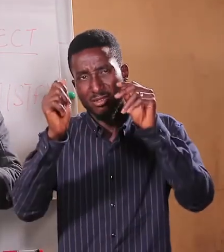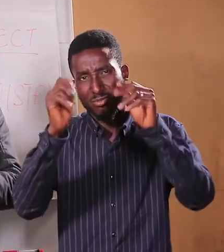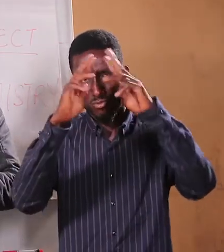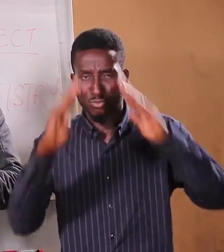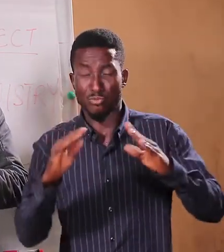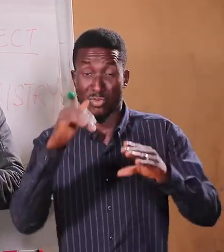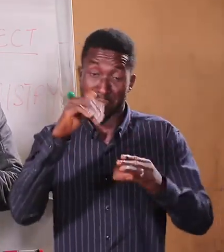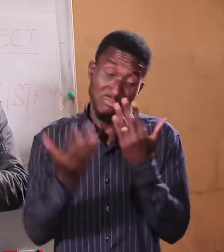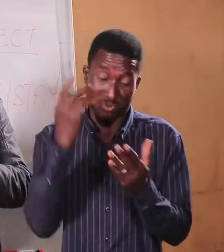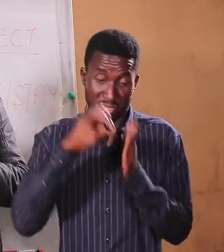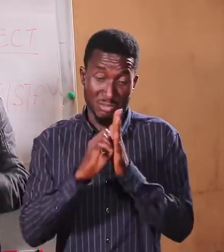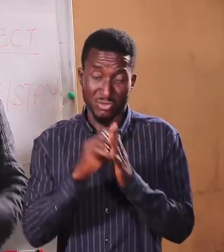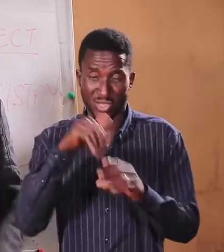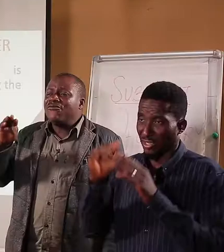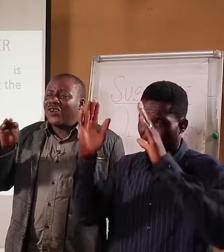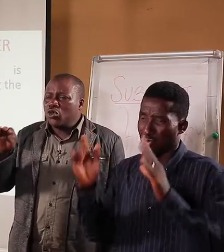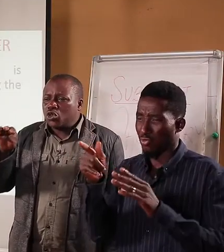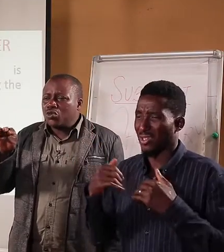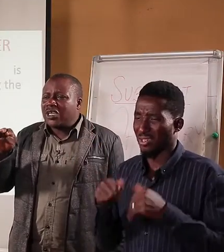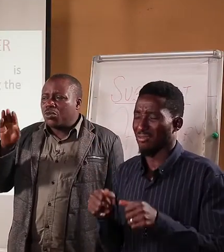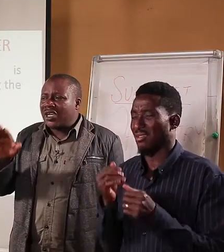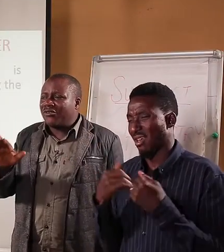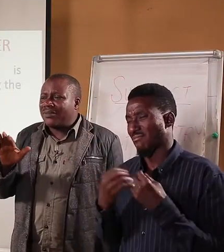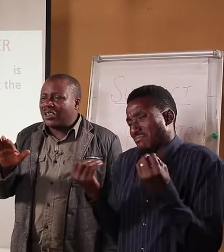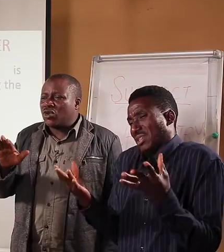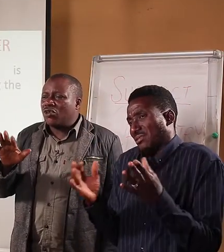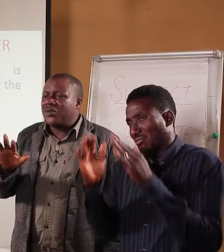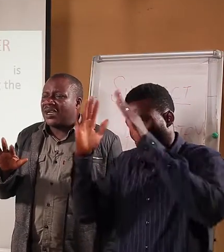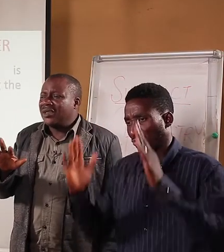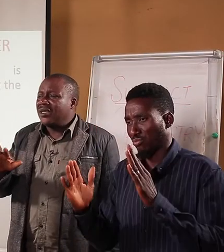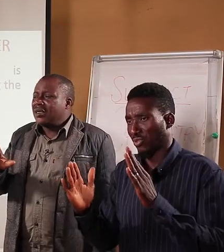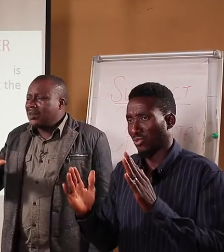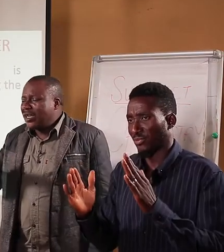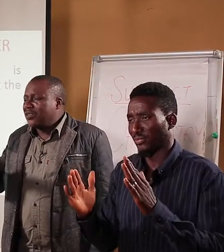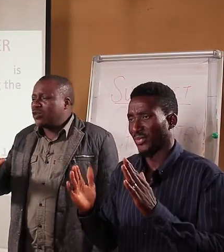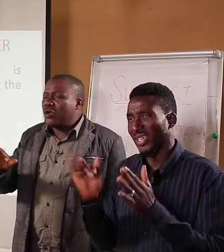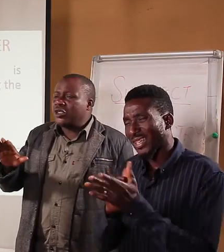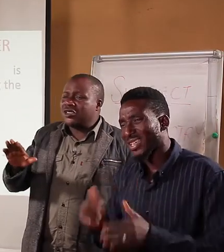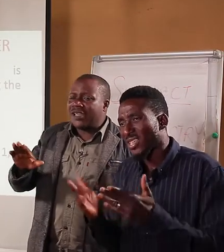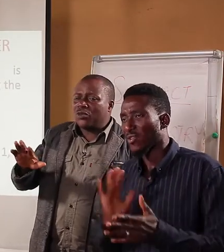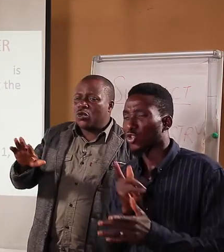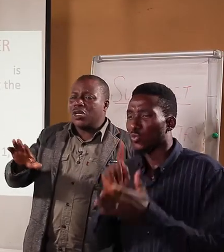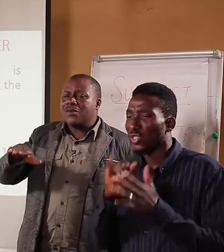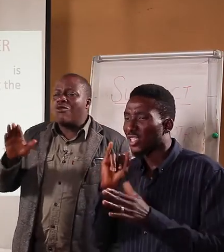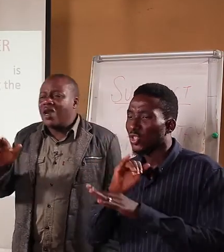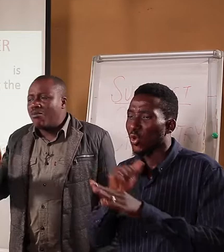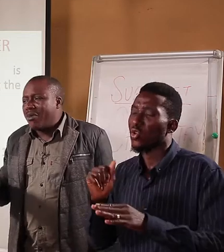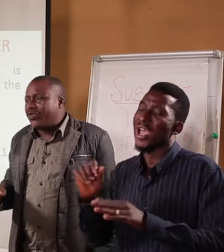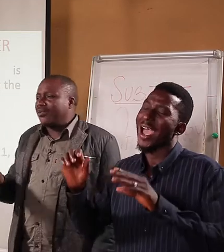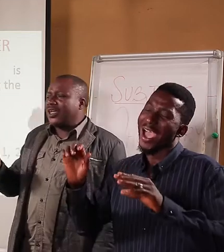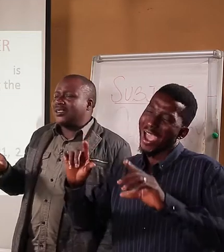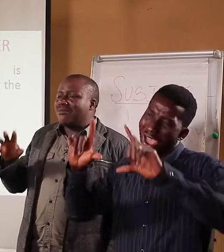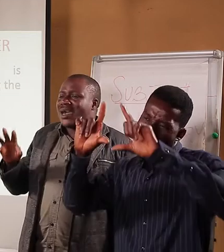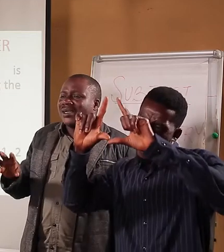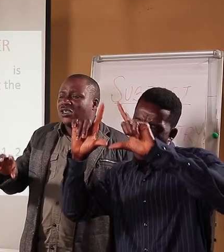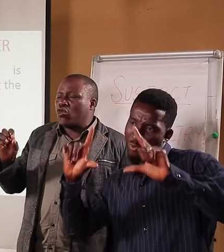have so many rooms, isn't it? Now, the various rooms that we have in a particular orbital, that gives us what we describe it, we call it angular